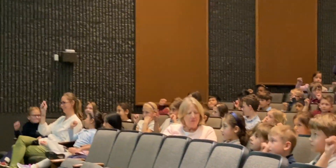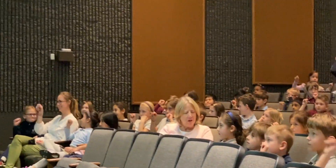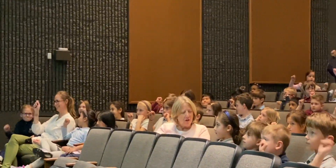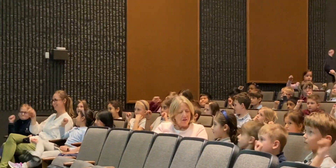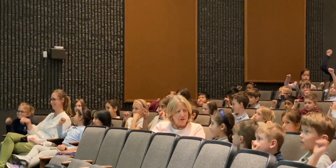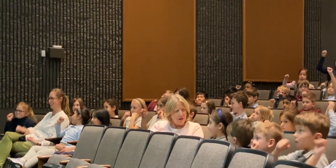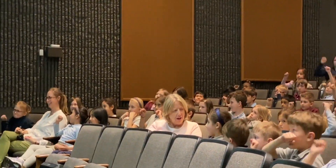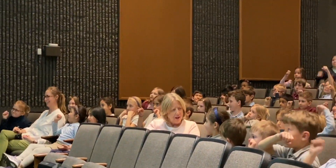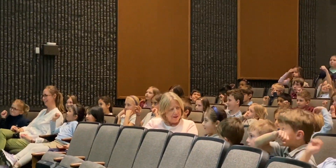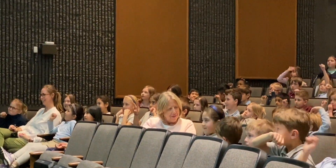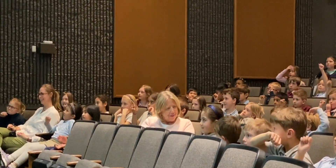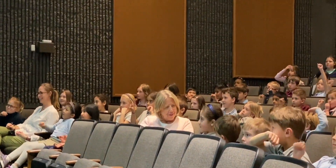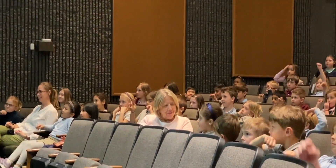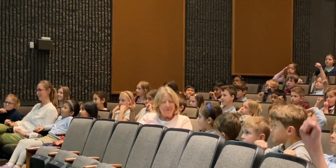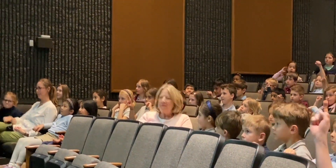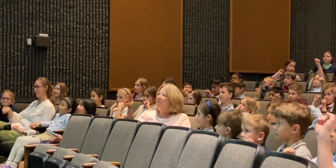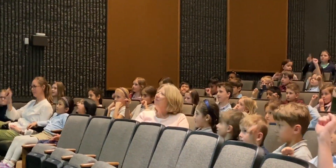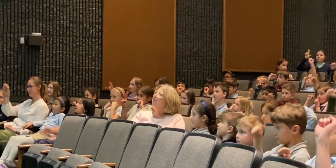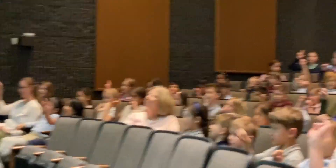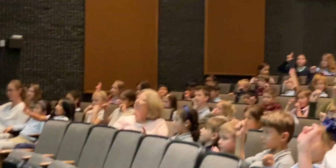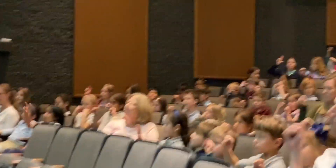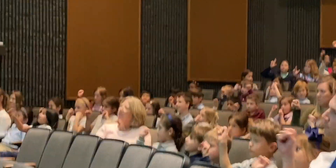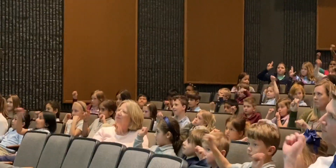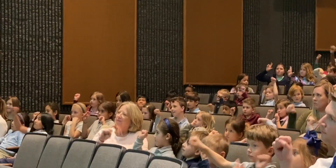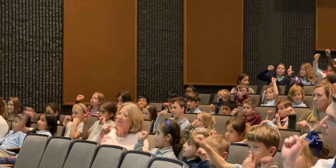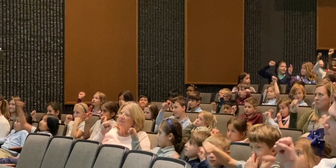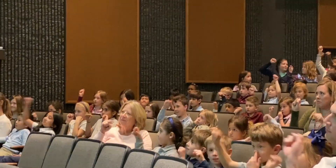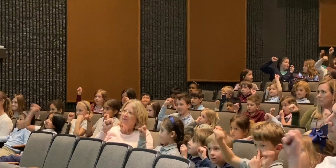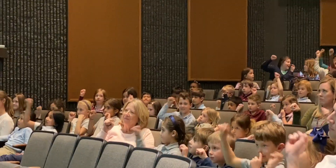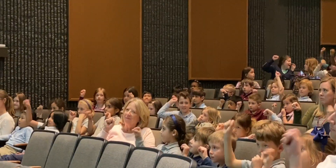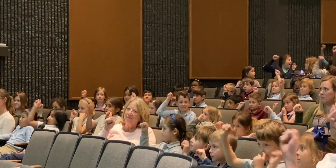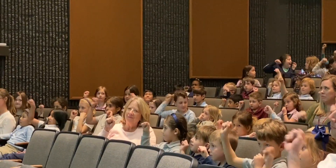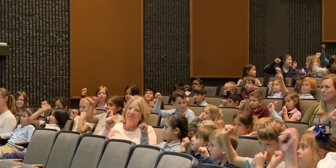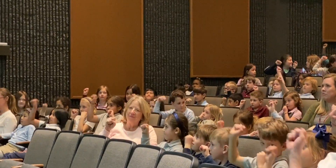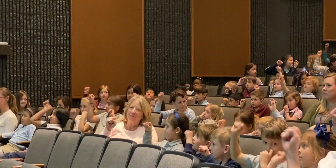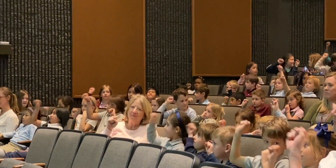Do you like sports? Yes or no?